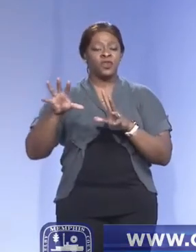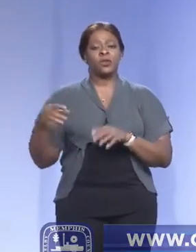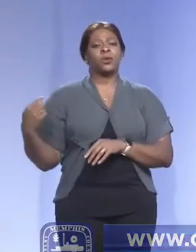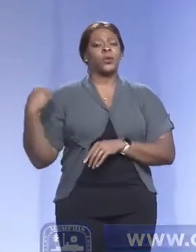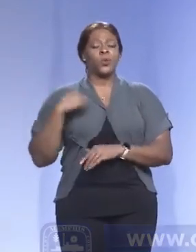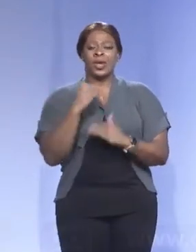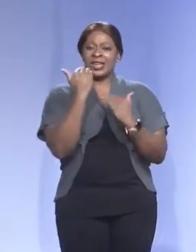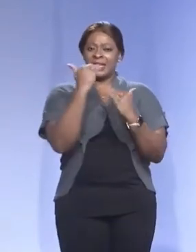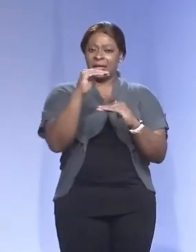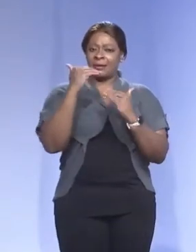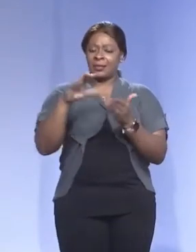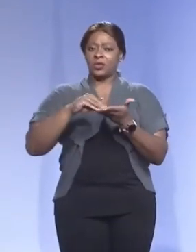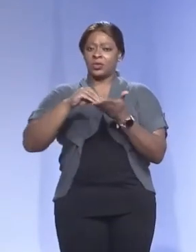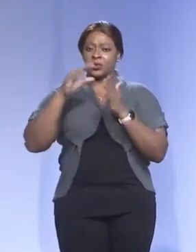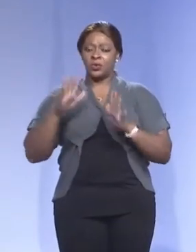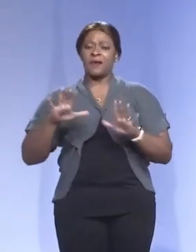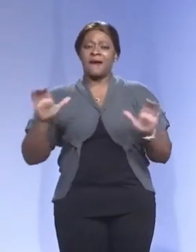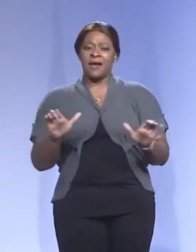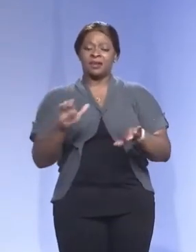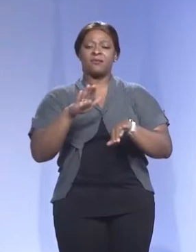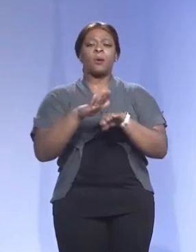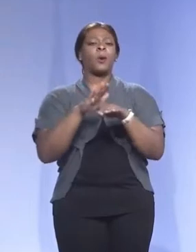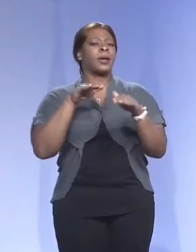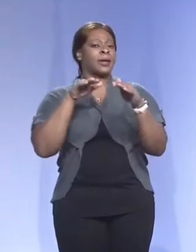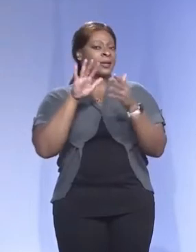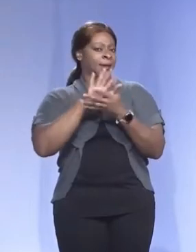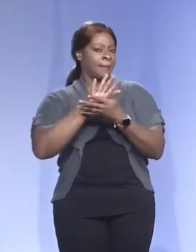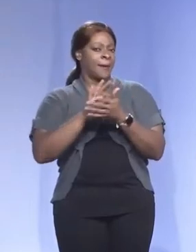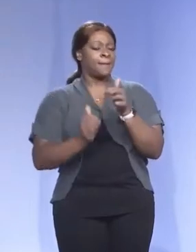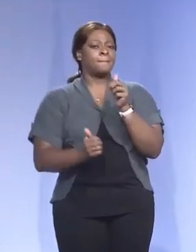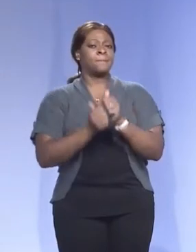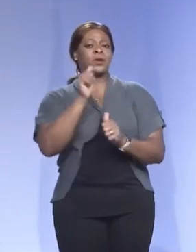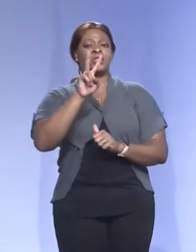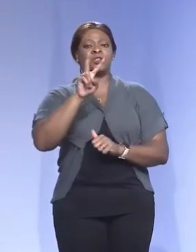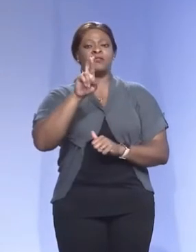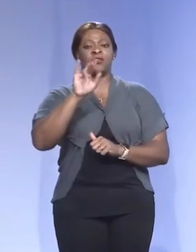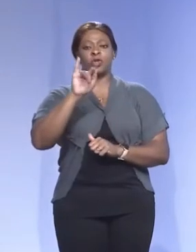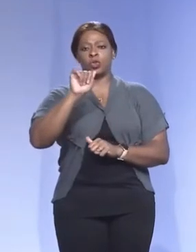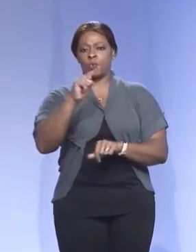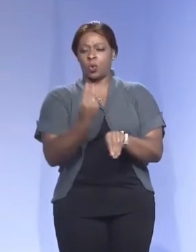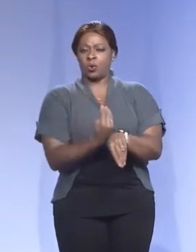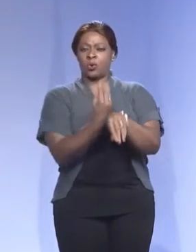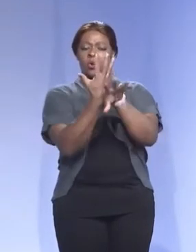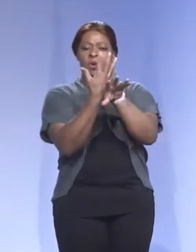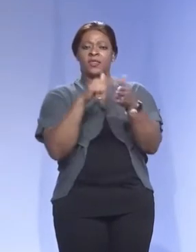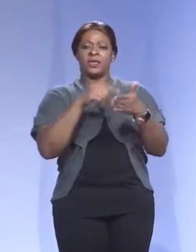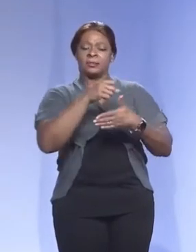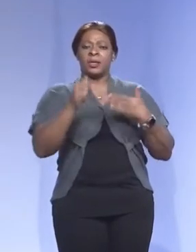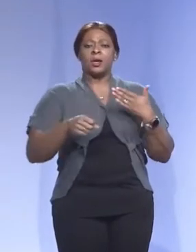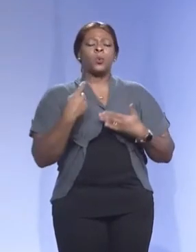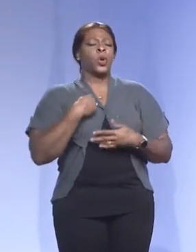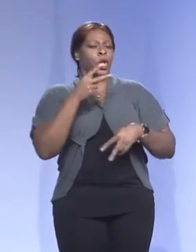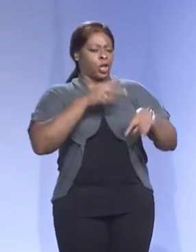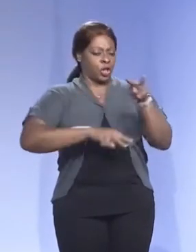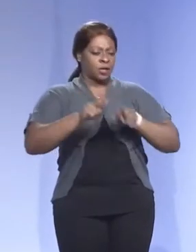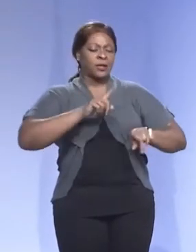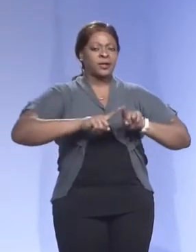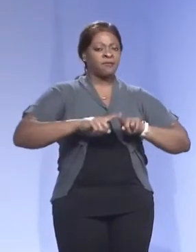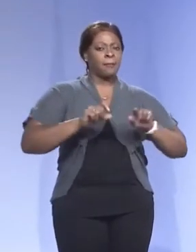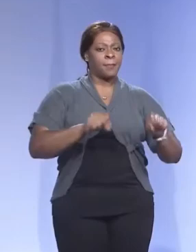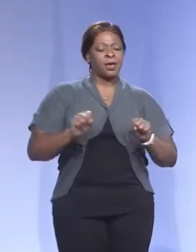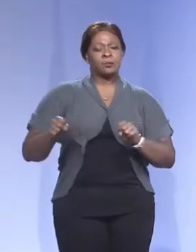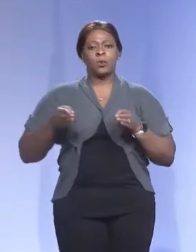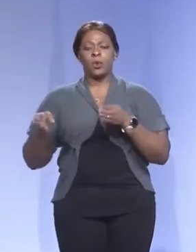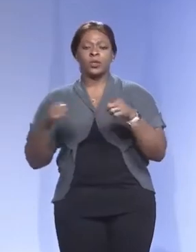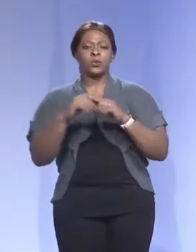are limiting student activities on campus. Many of those will be virtual this semester. And we are looking at all possible